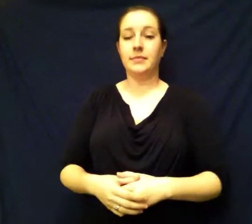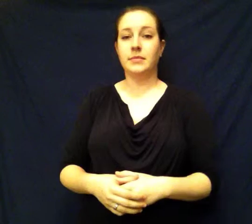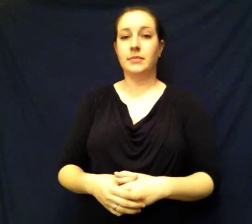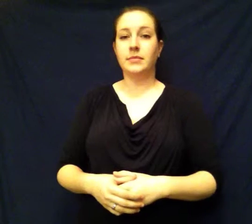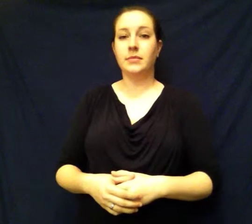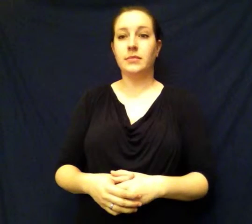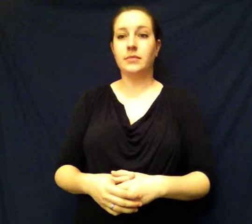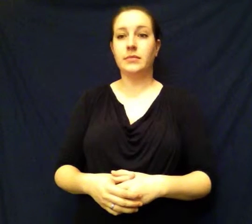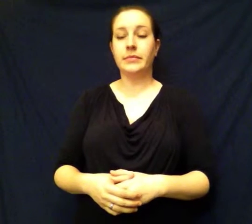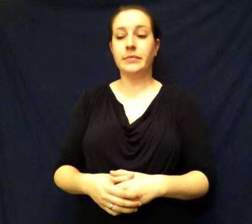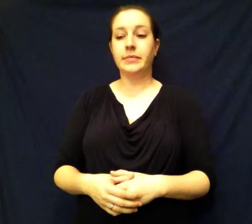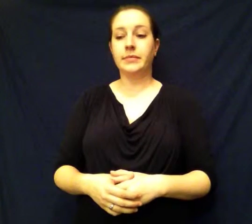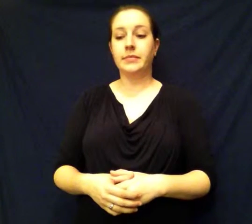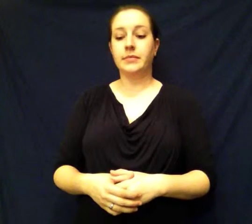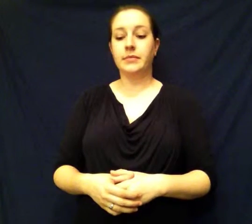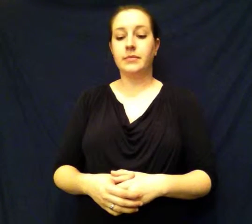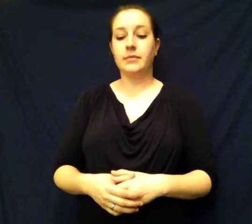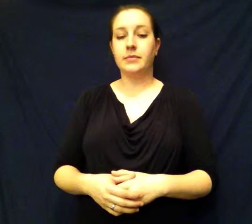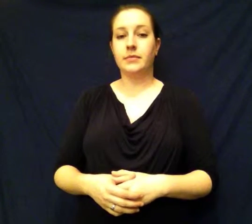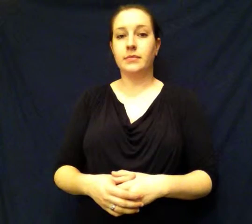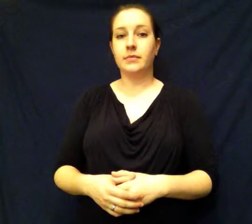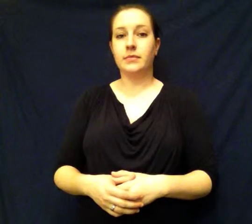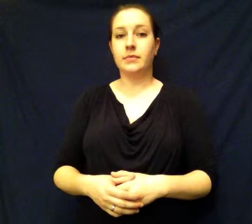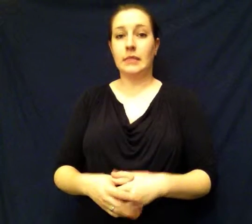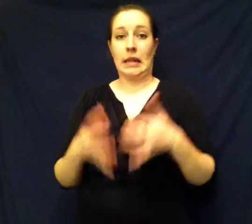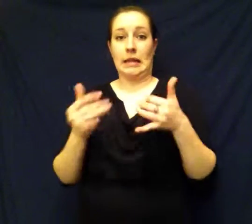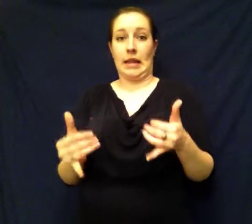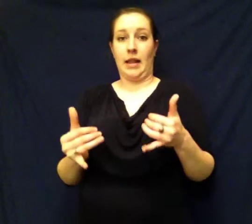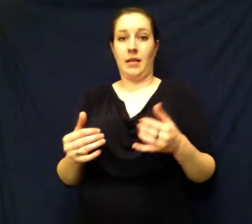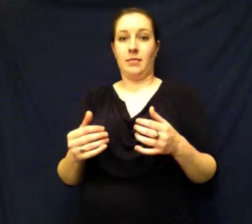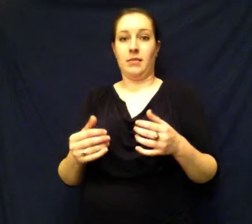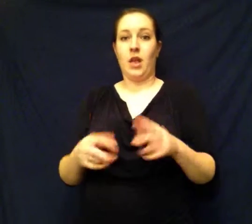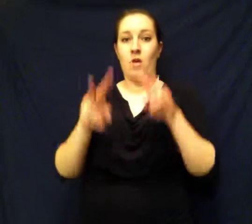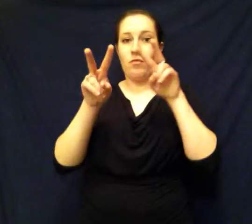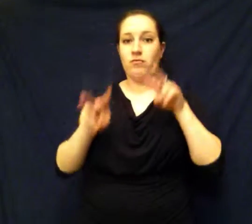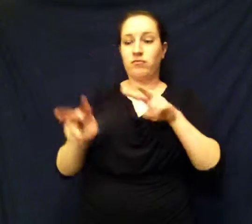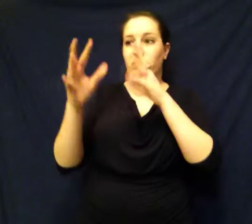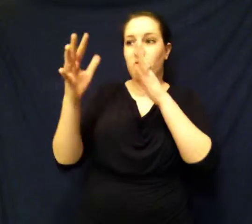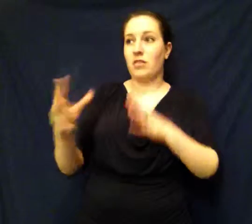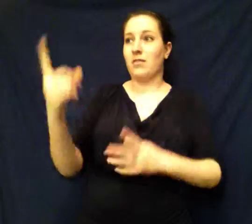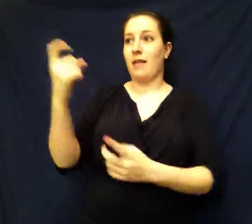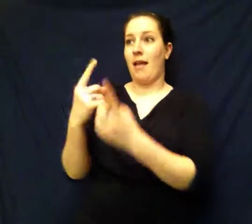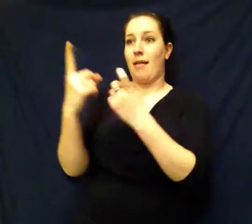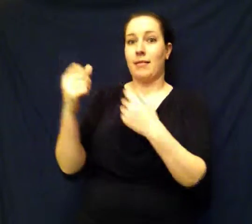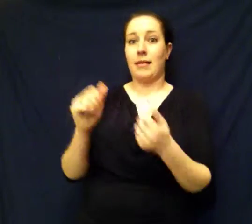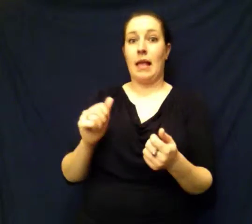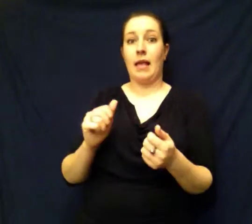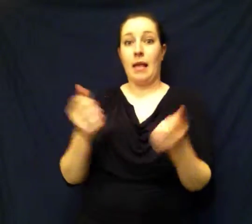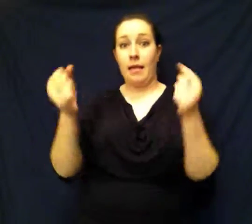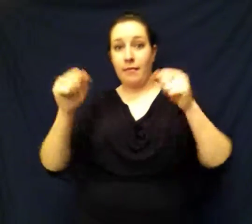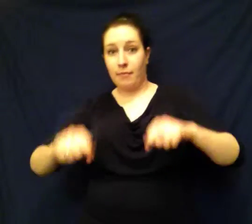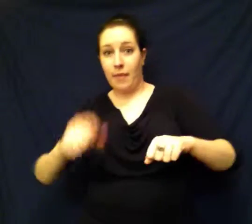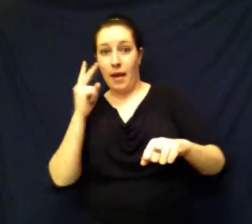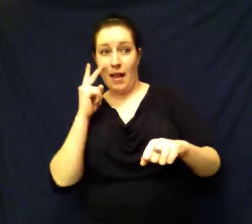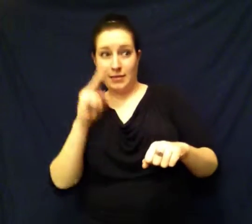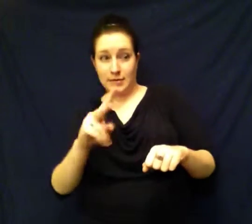One of the most common questions visitors have is the tunnel still there? Can I see the tunnel? Can I crawl through the tunnel? People want to see